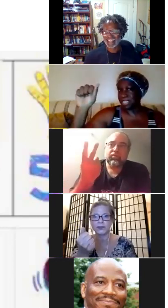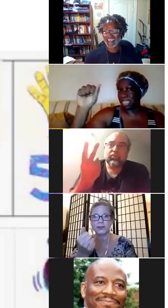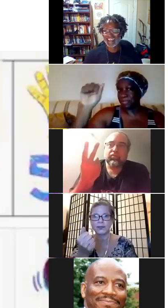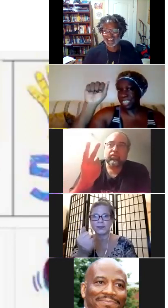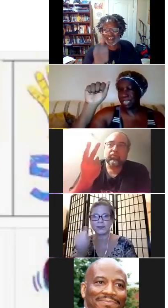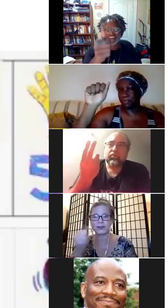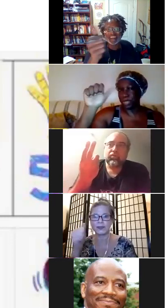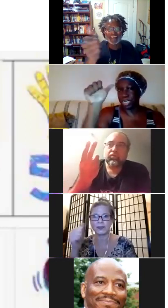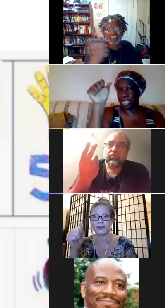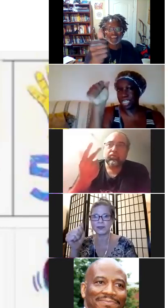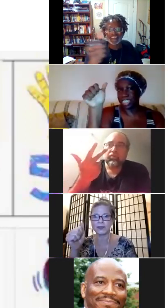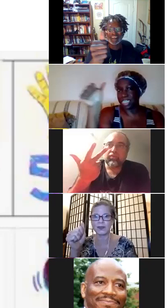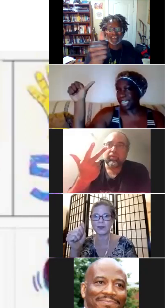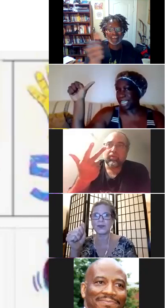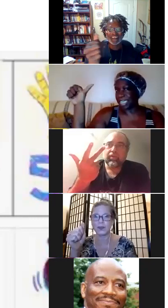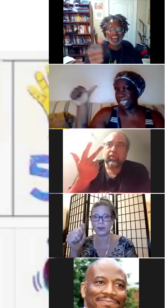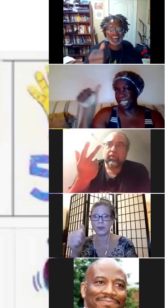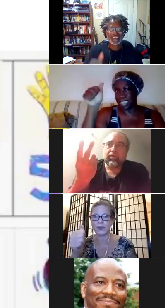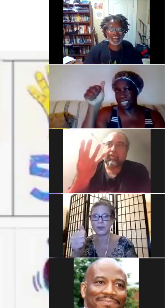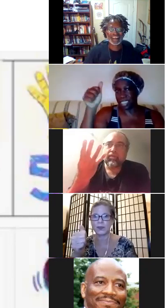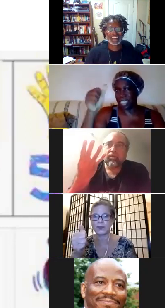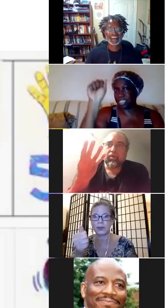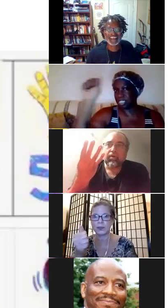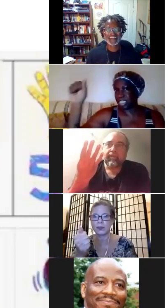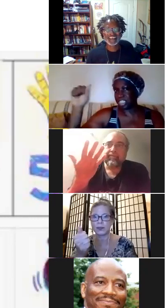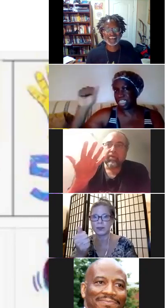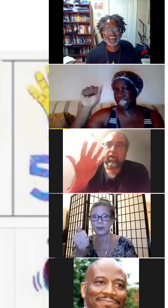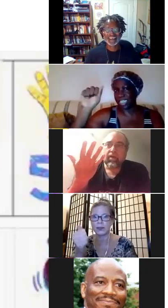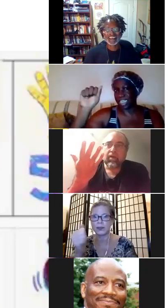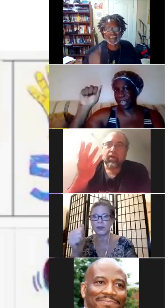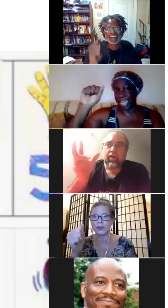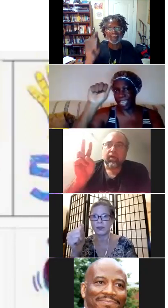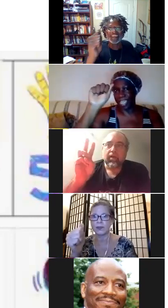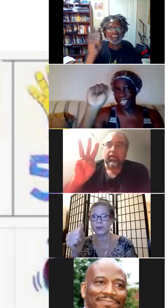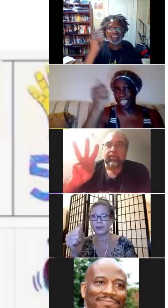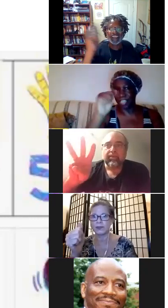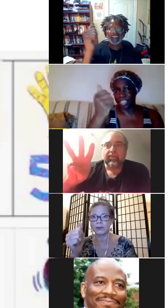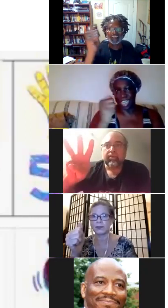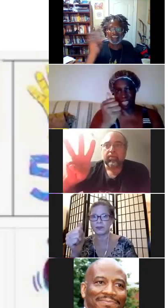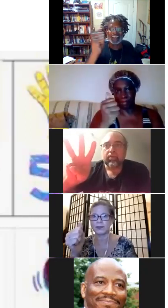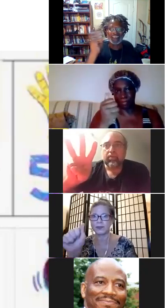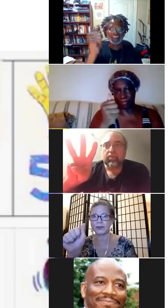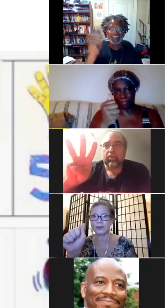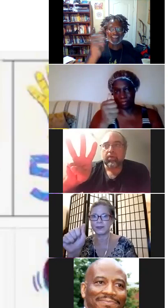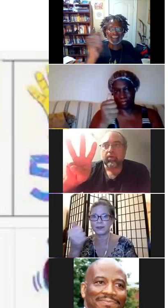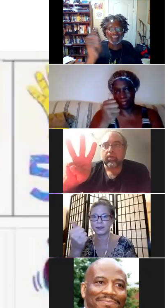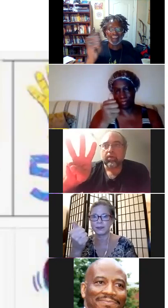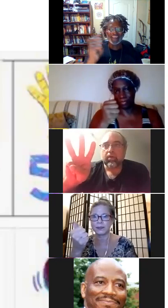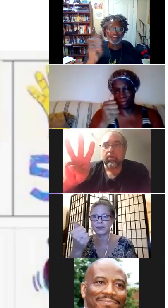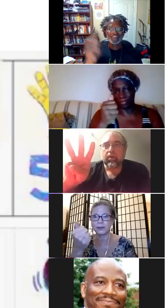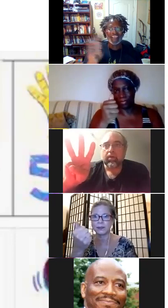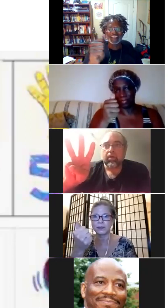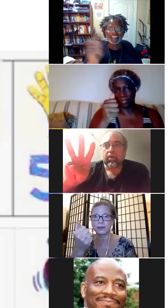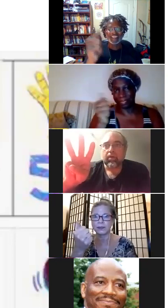a thumbs up, except for it's not like this. It's touching like the letter A. And Yeah. But you make a